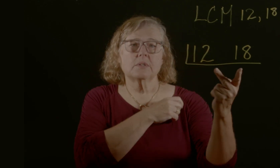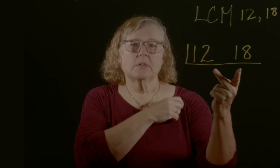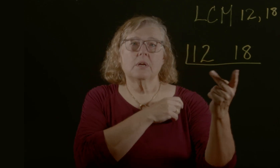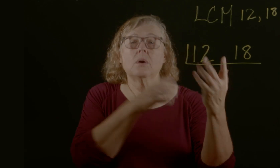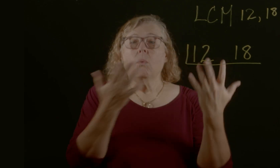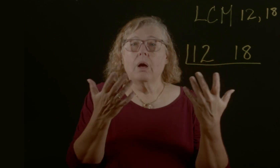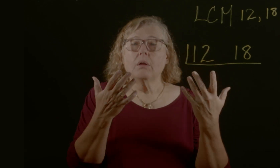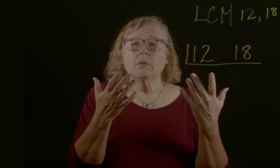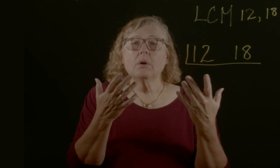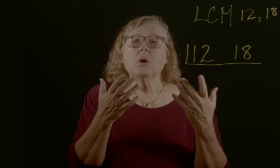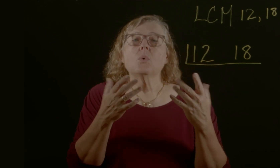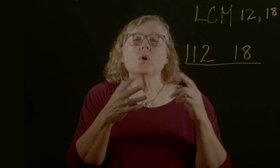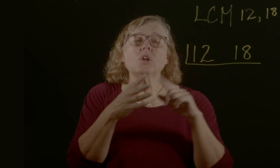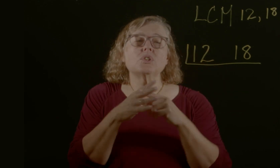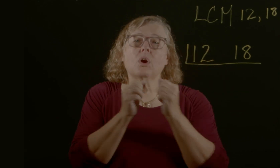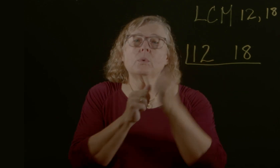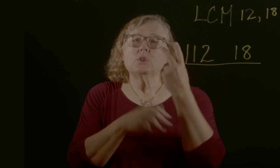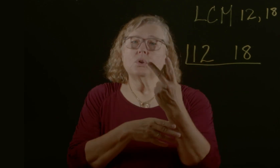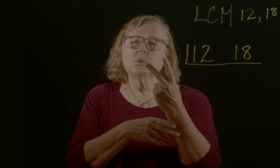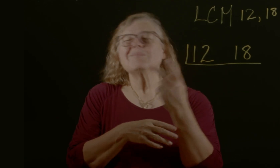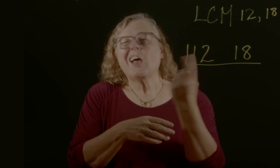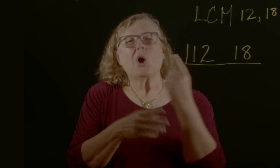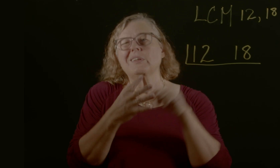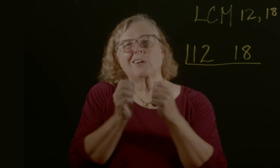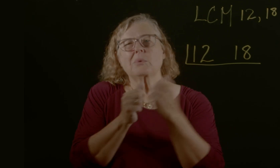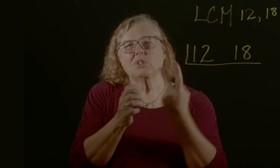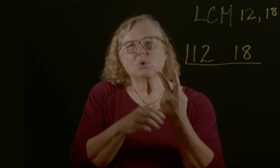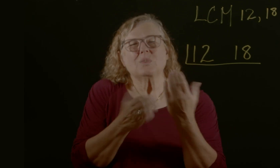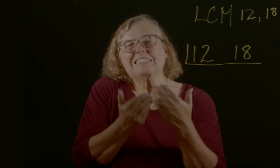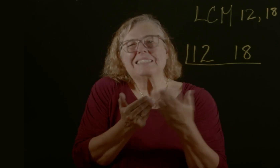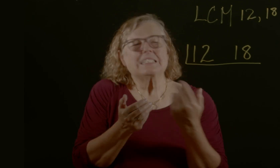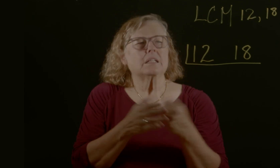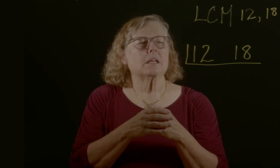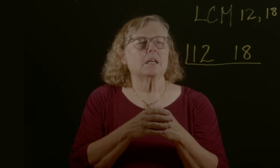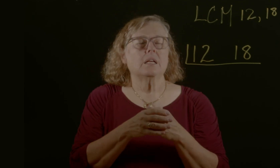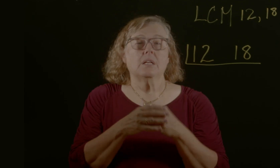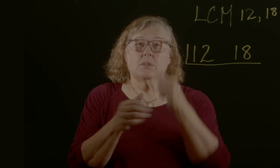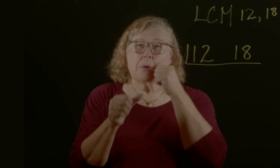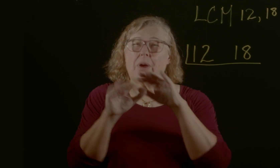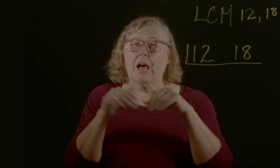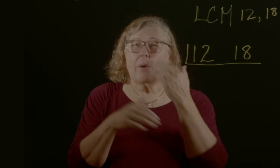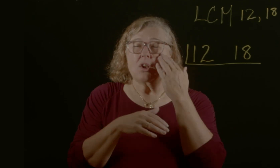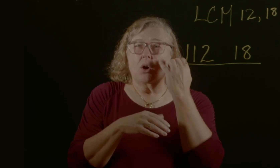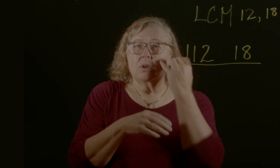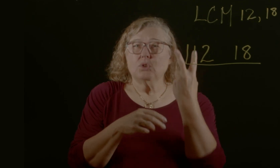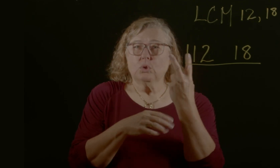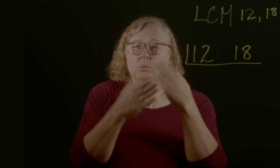18? Well, we always start with 2. I always start with 2 because it's easy. Do you remember how we know if a 2 will